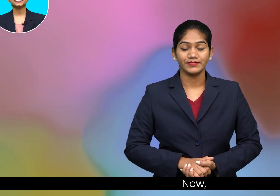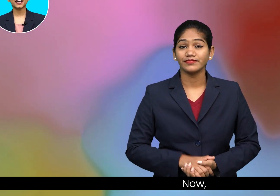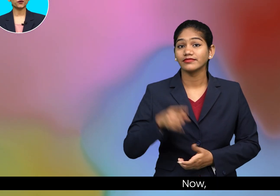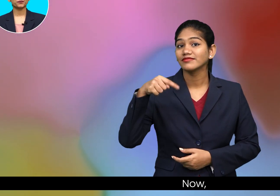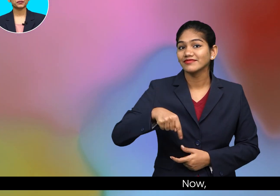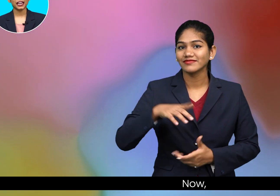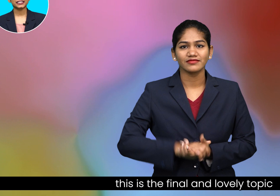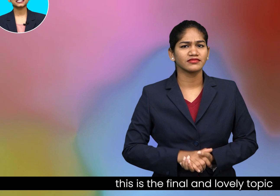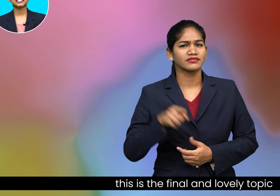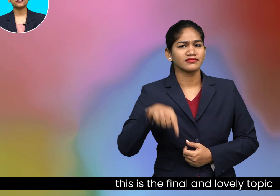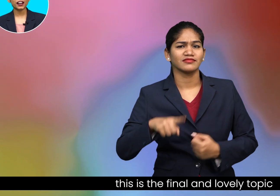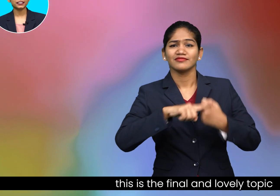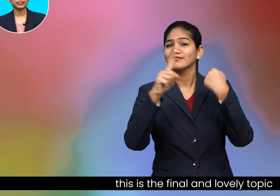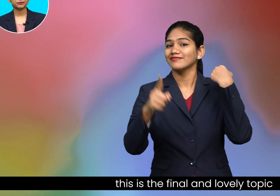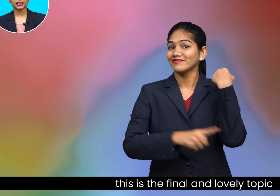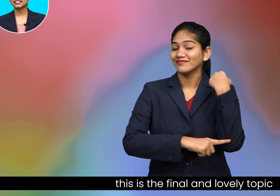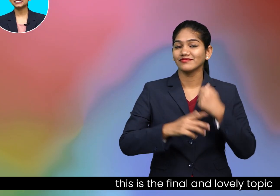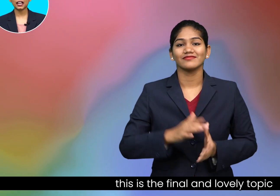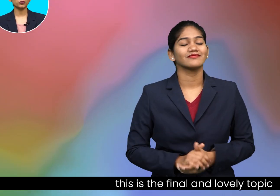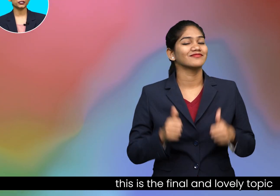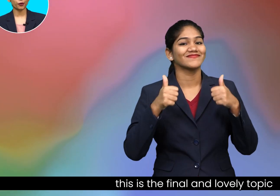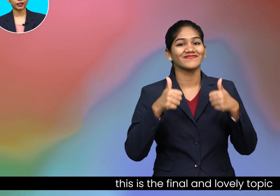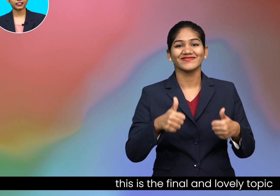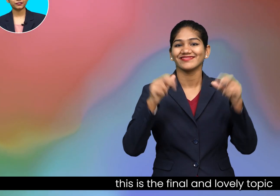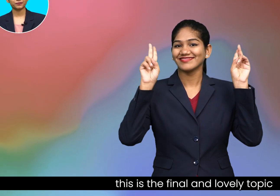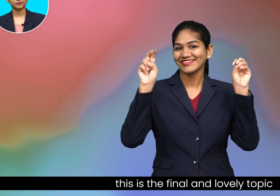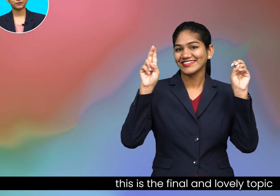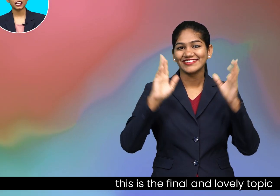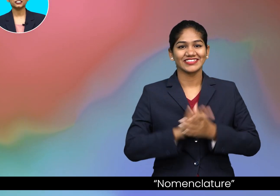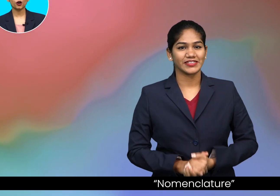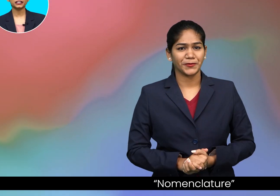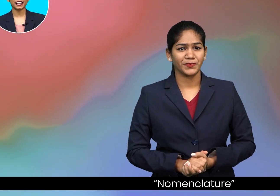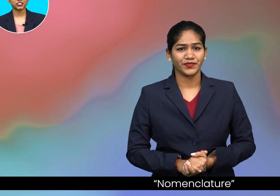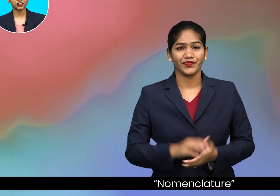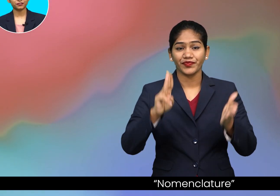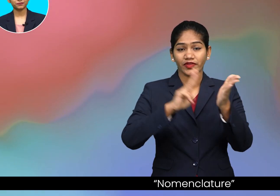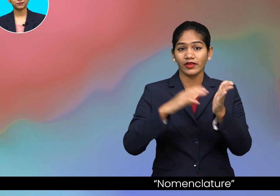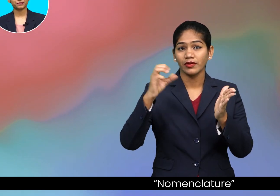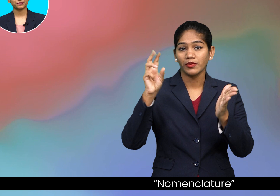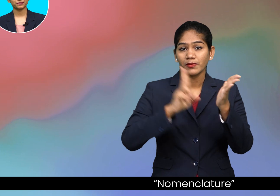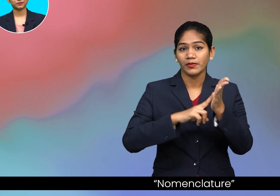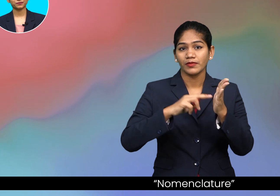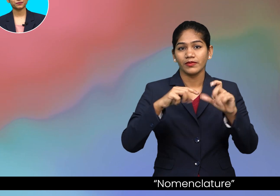Now, this is the final and lovely topic, Nomenclature,